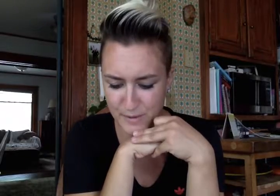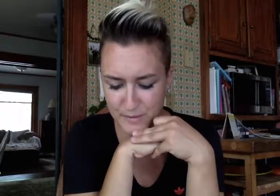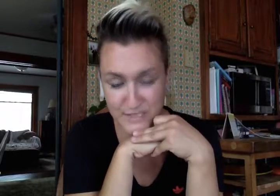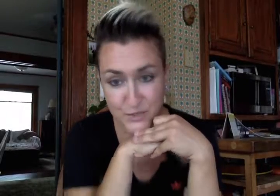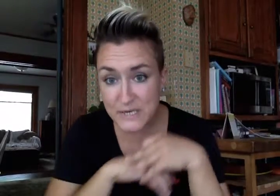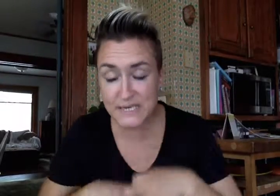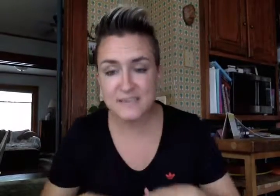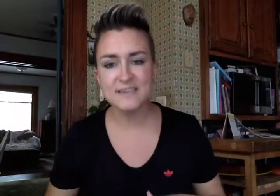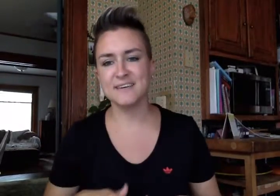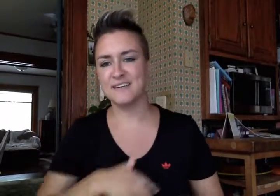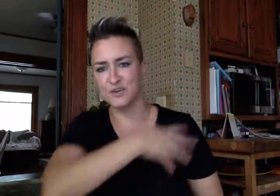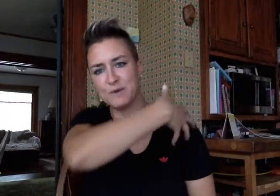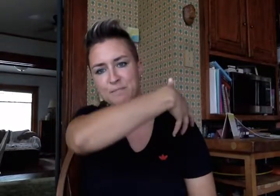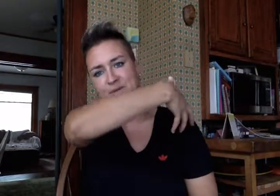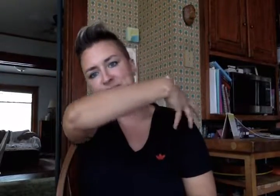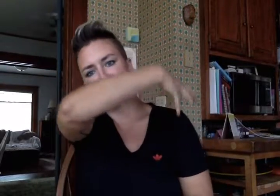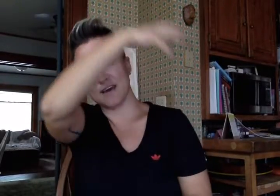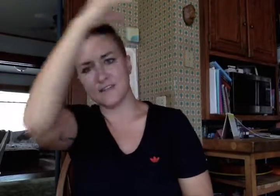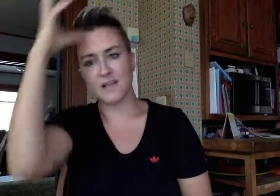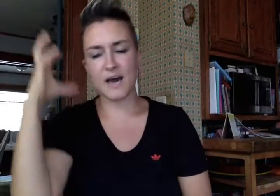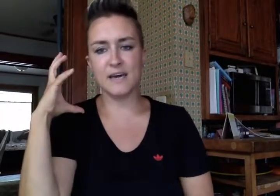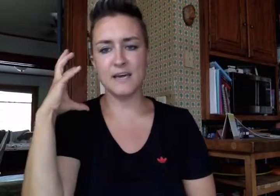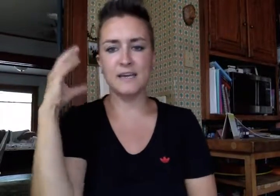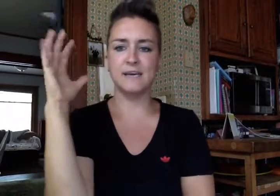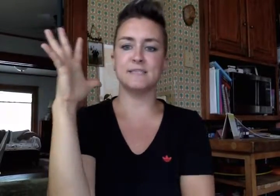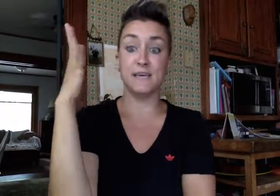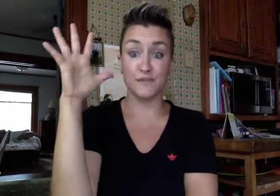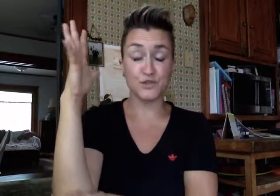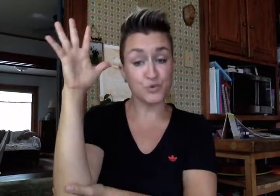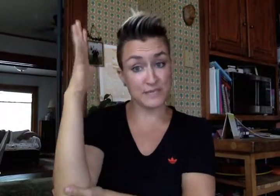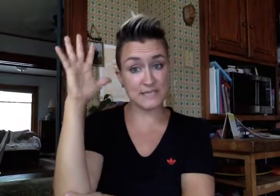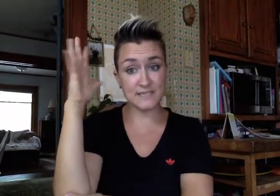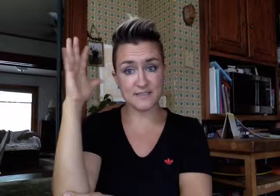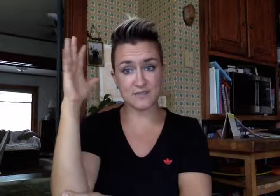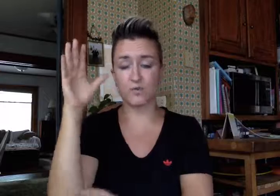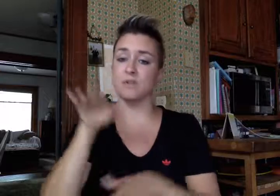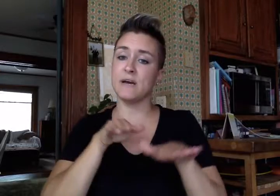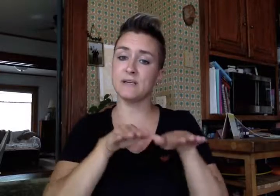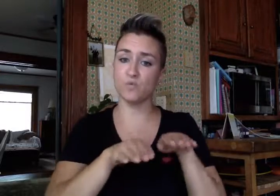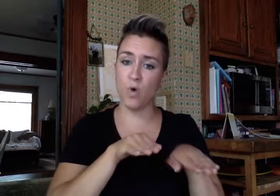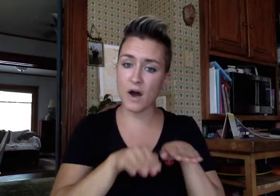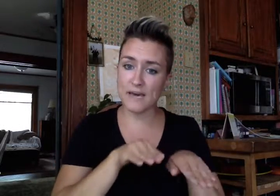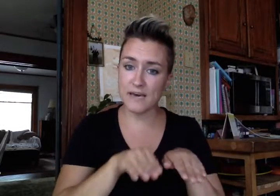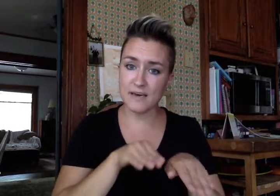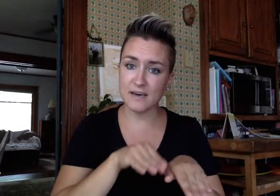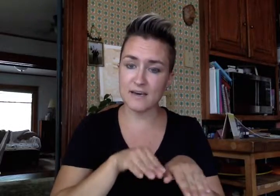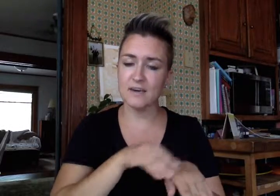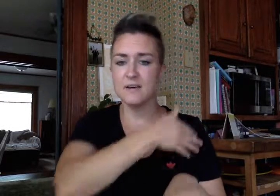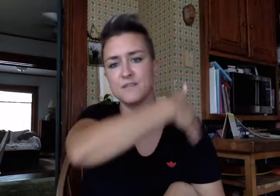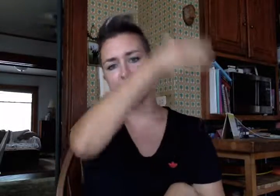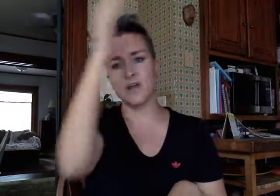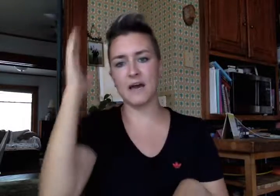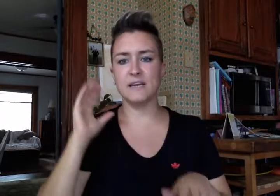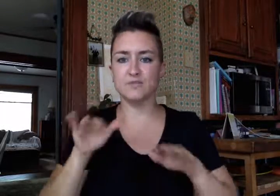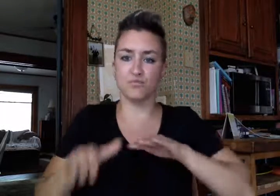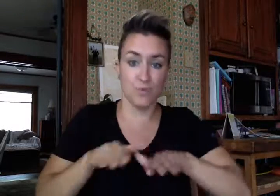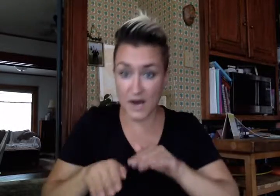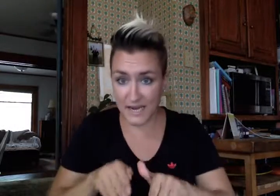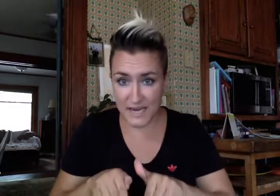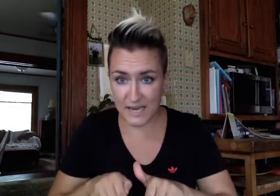be doing. You might be saying the lion is in the trees, or the lion is walking, the lion is running, the